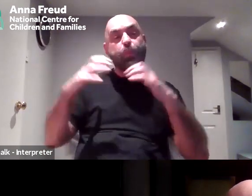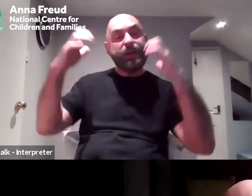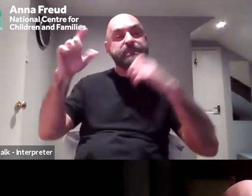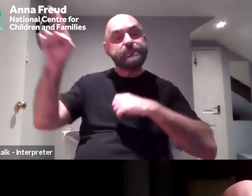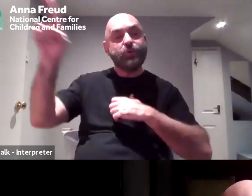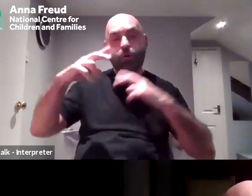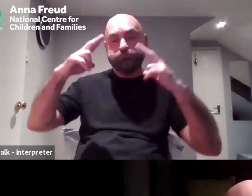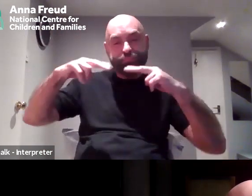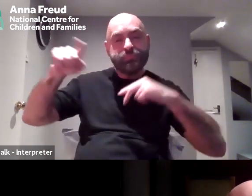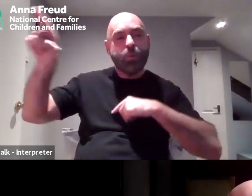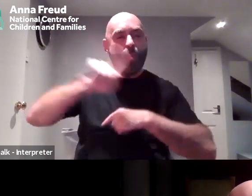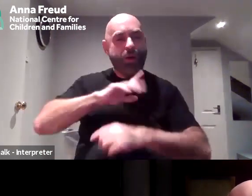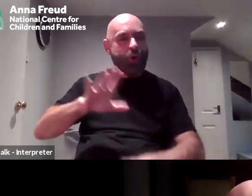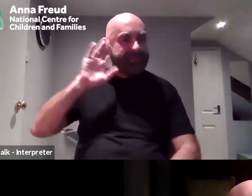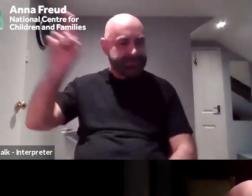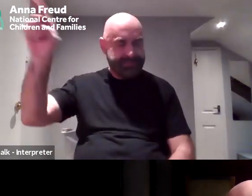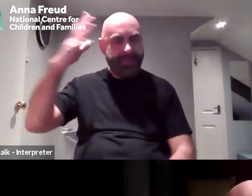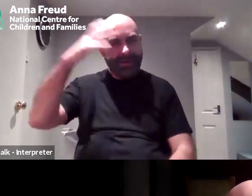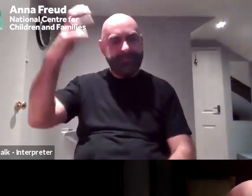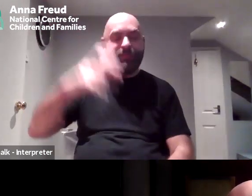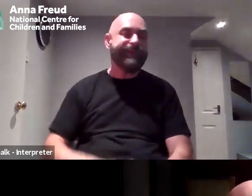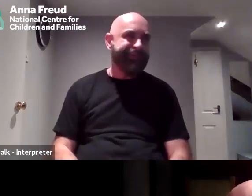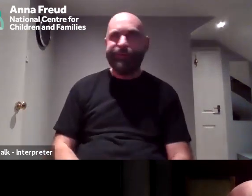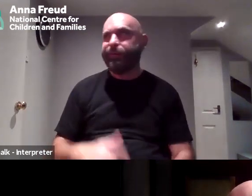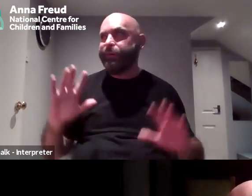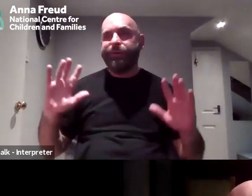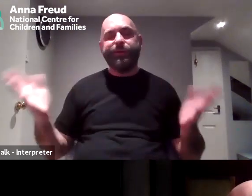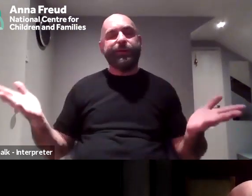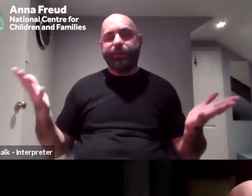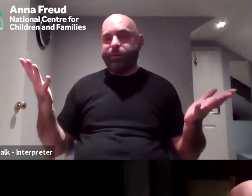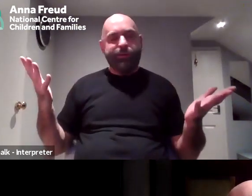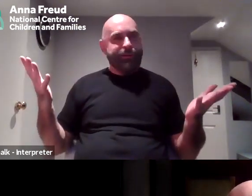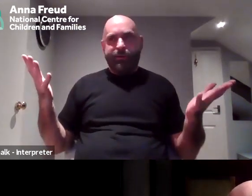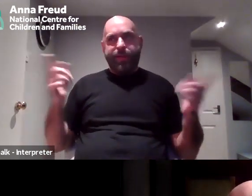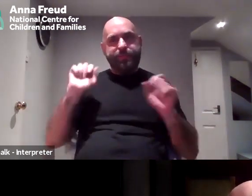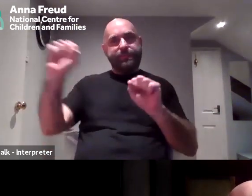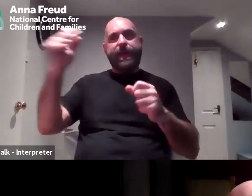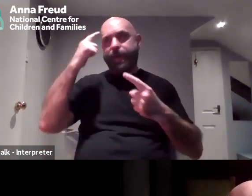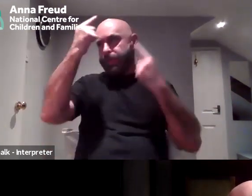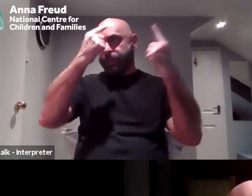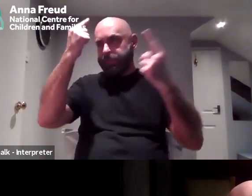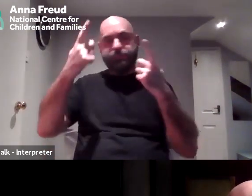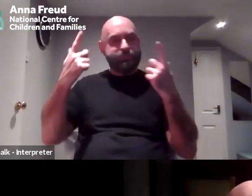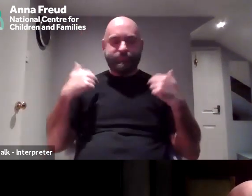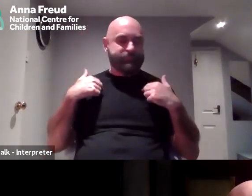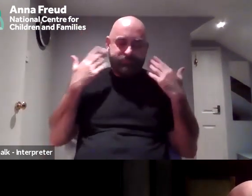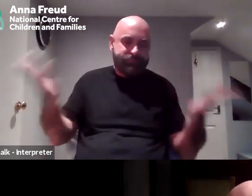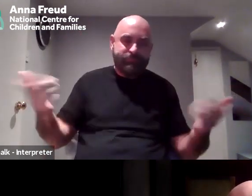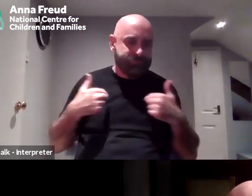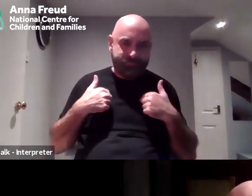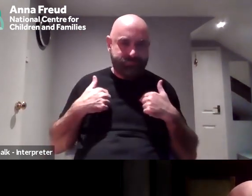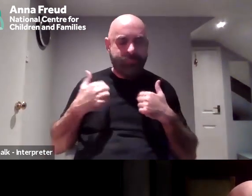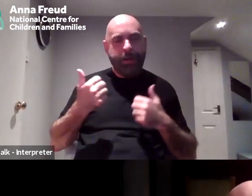listening? And I don't know what goes through their minds. I mean,